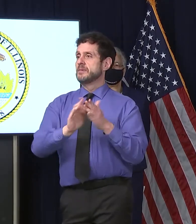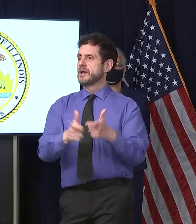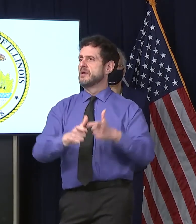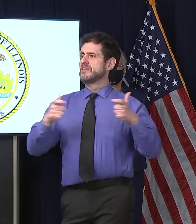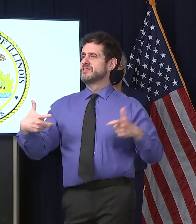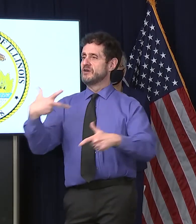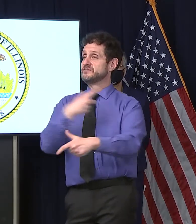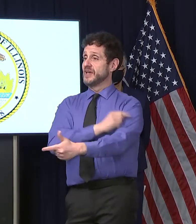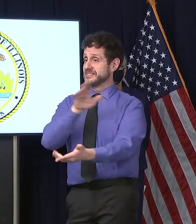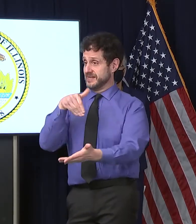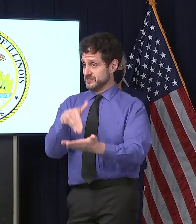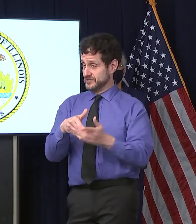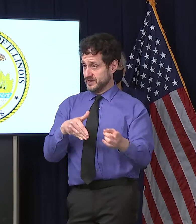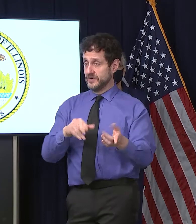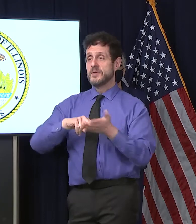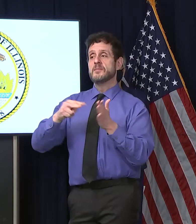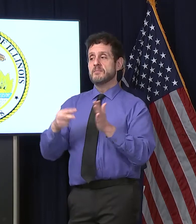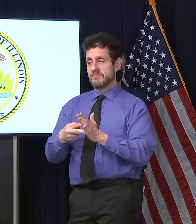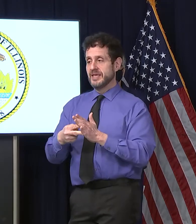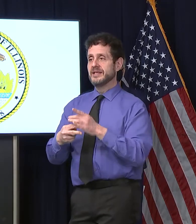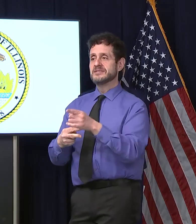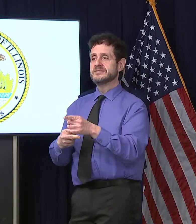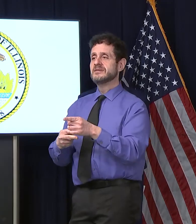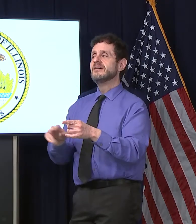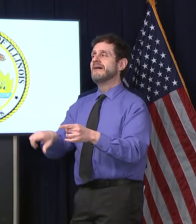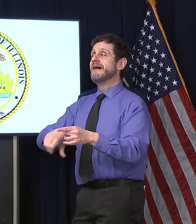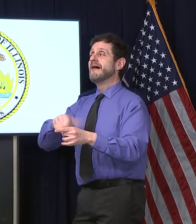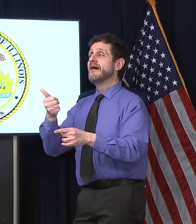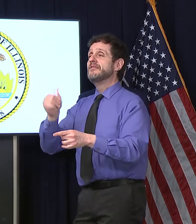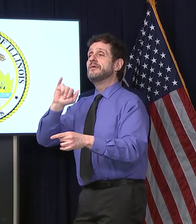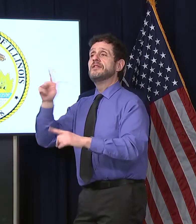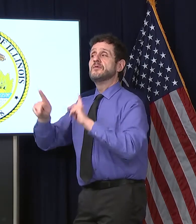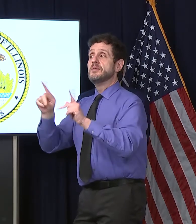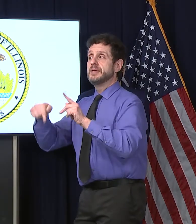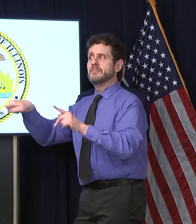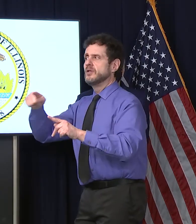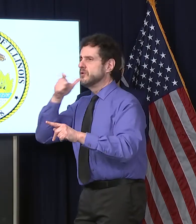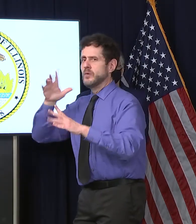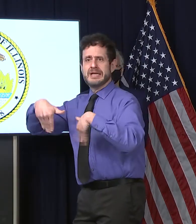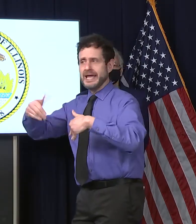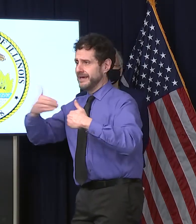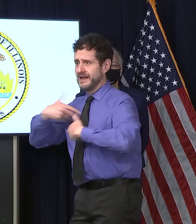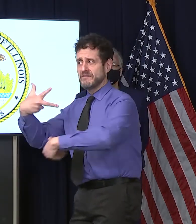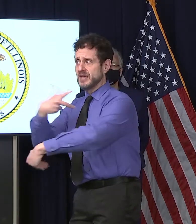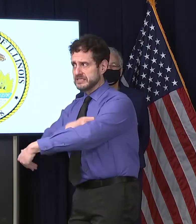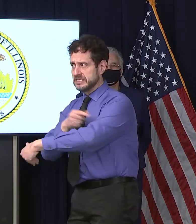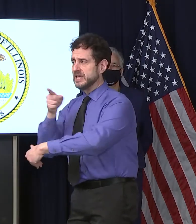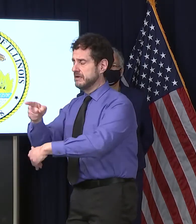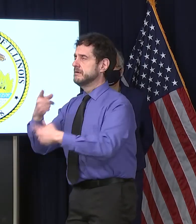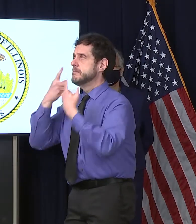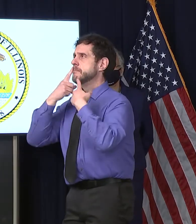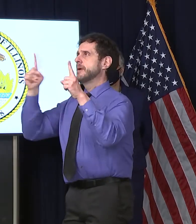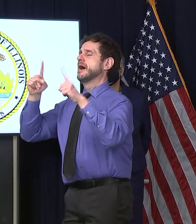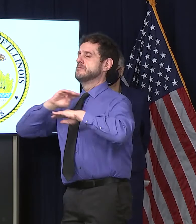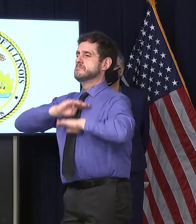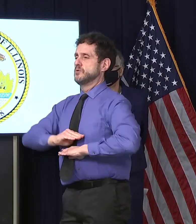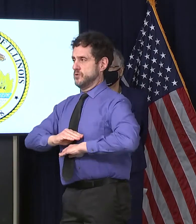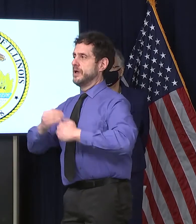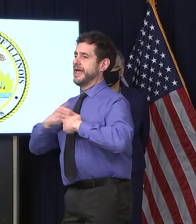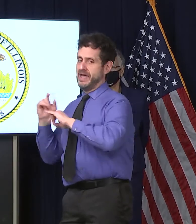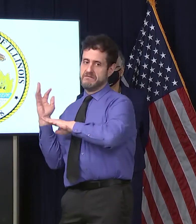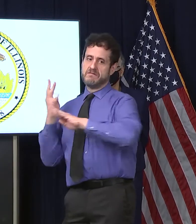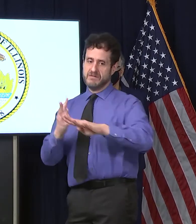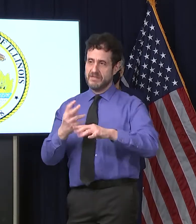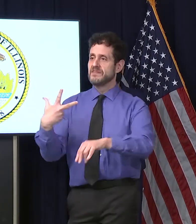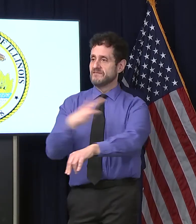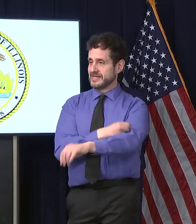once again alleviating the burden on tens of thousands of Illinoisans and moving us that much closer to putting this pandemic